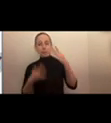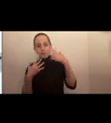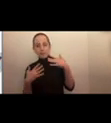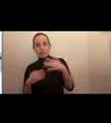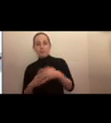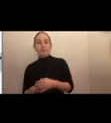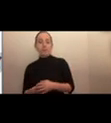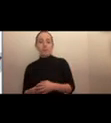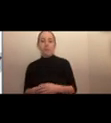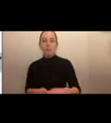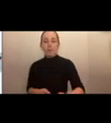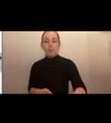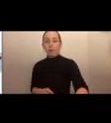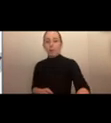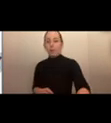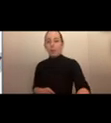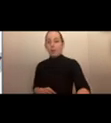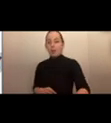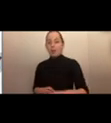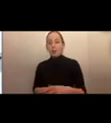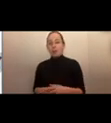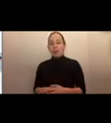sad.